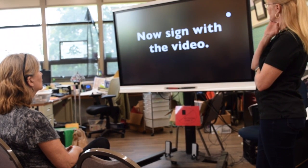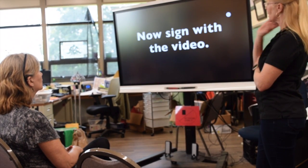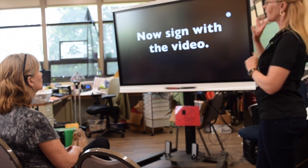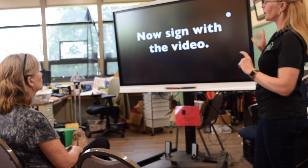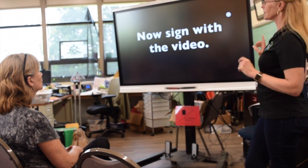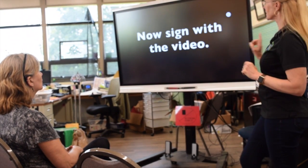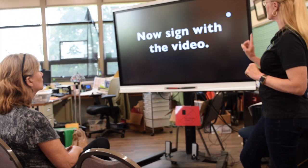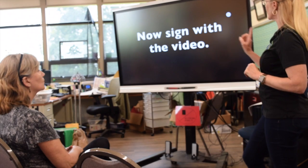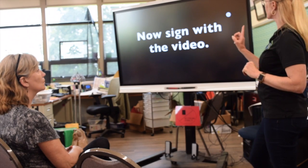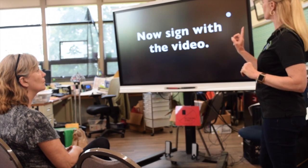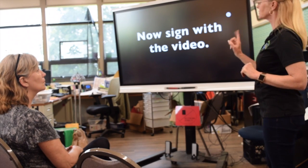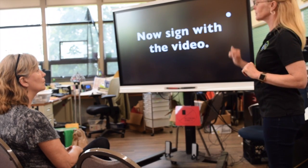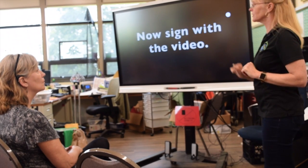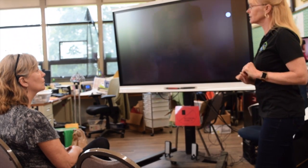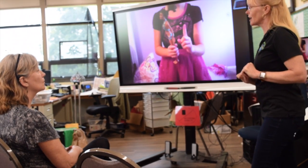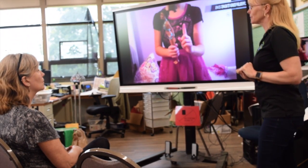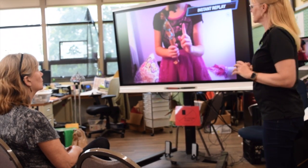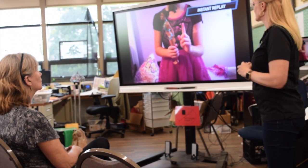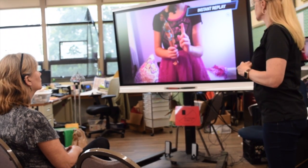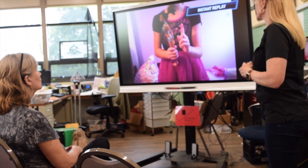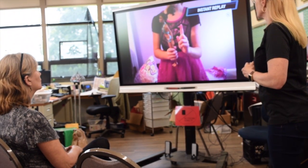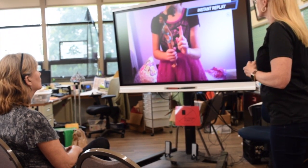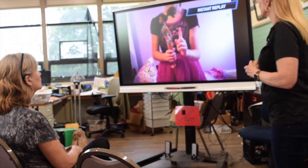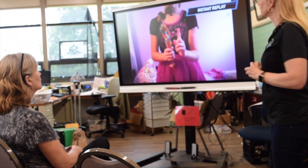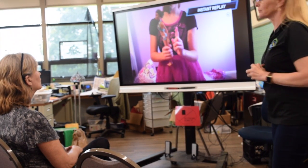All right, so yes, y'all doing good copying this. This is good.